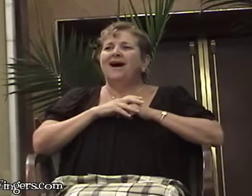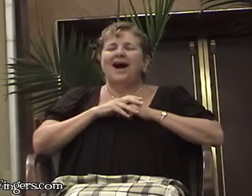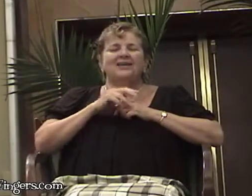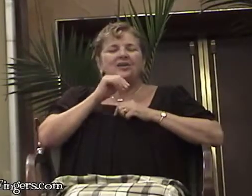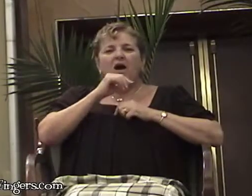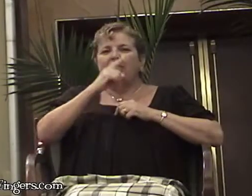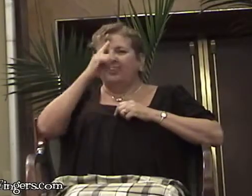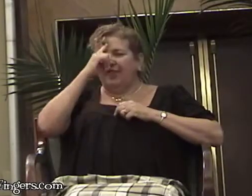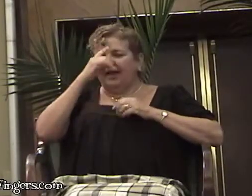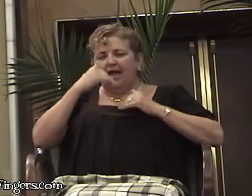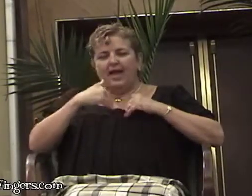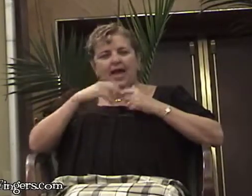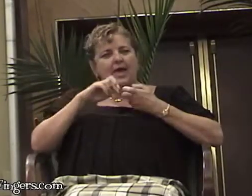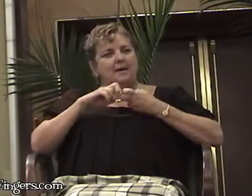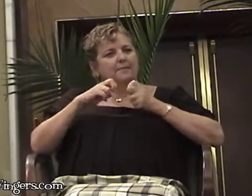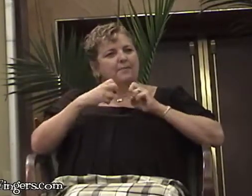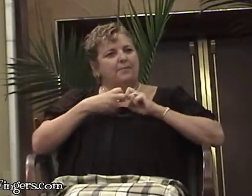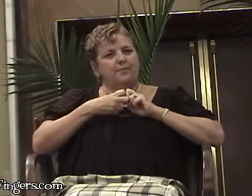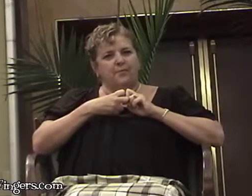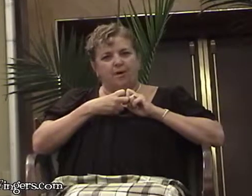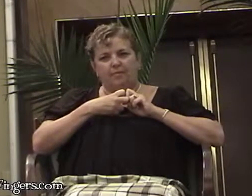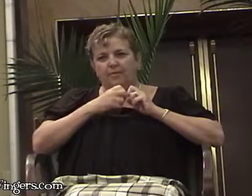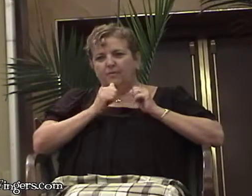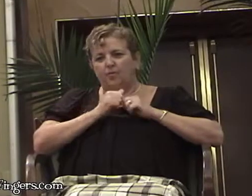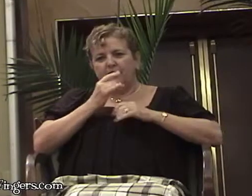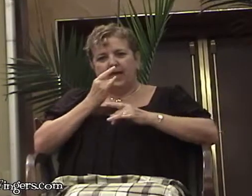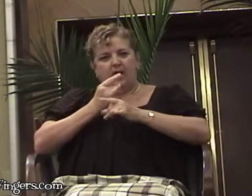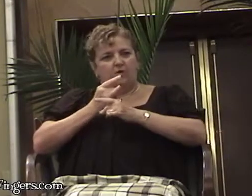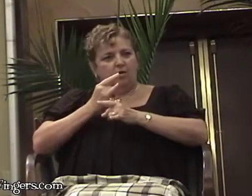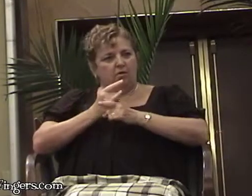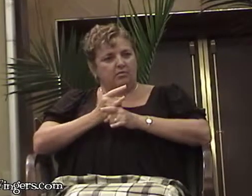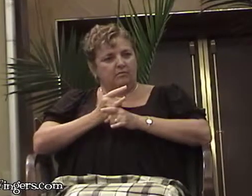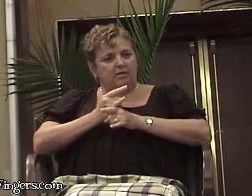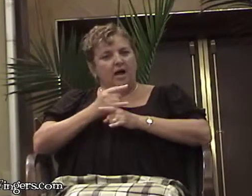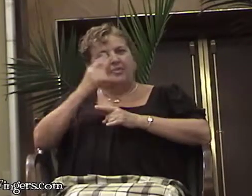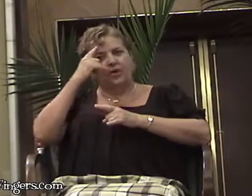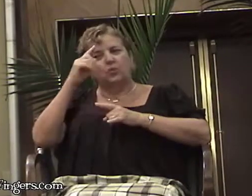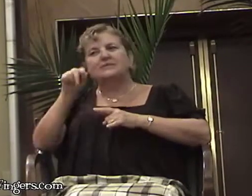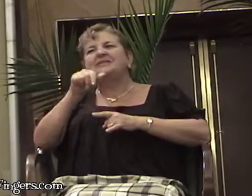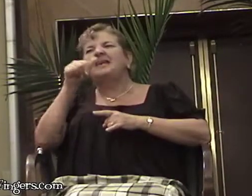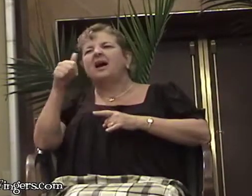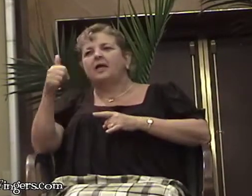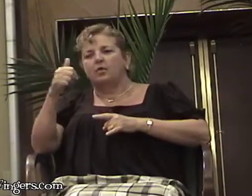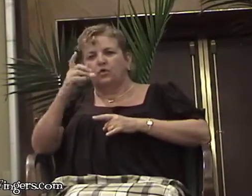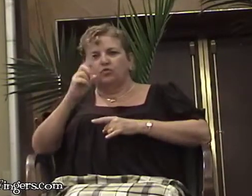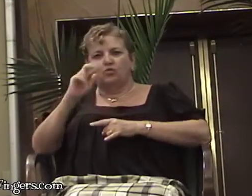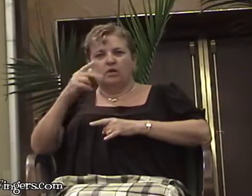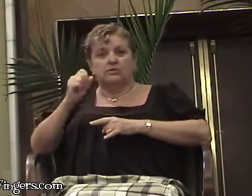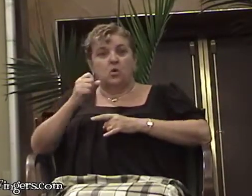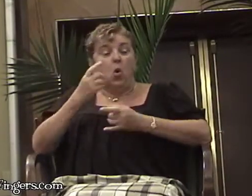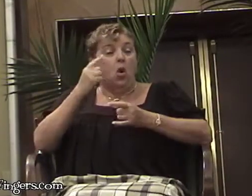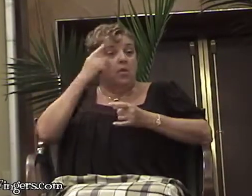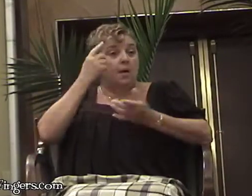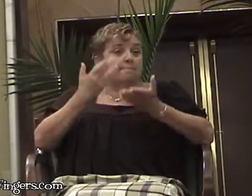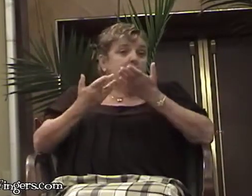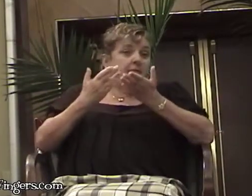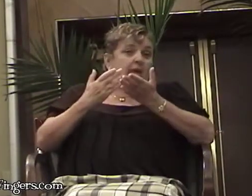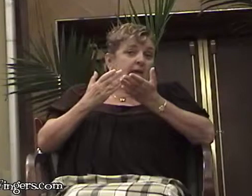thought my problem was short use of other substances. If I left that crap alone, I'd be okay. Maybe I got this mental illness. I heard this from my mother. Maybe this stress